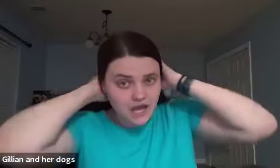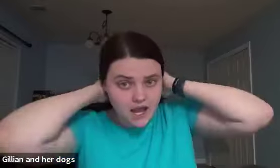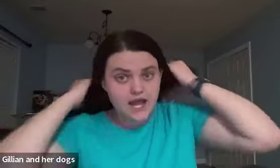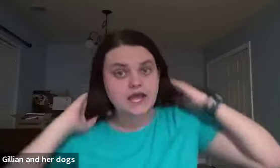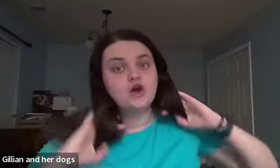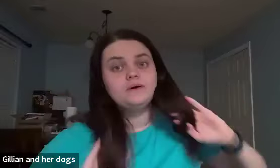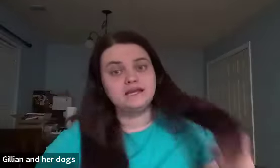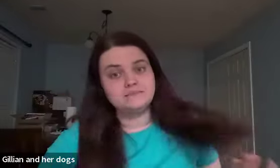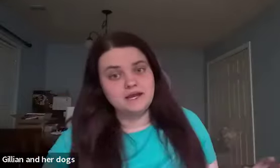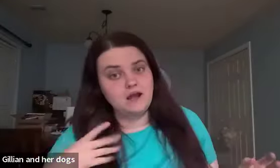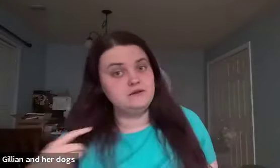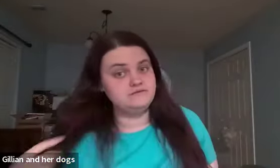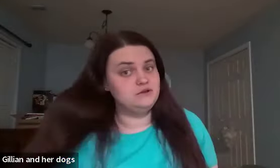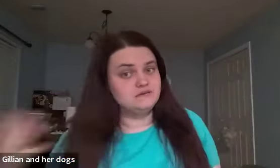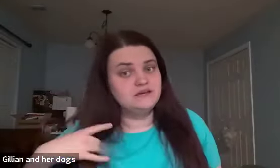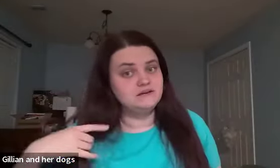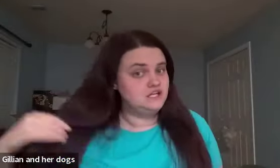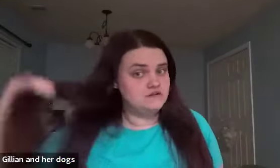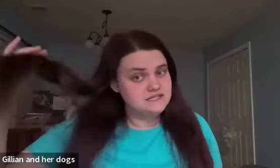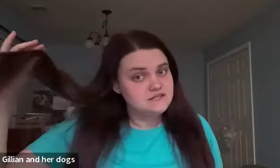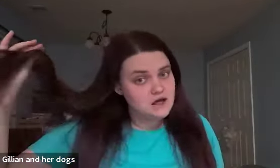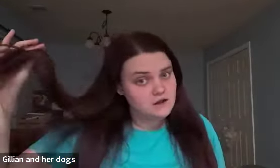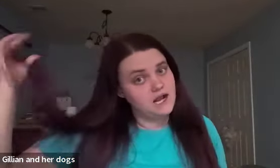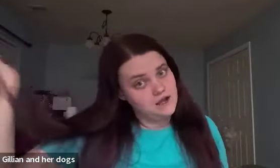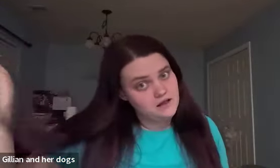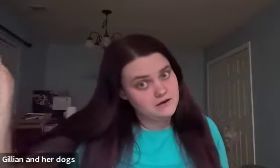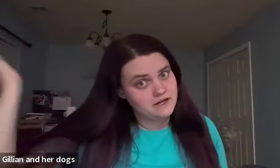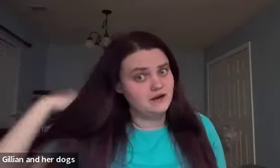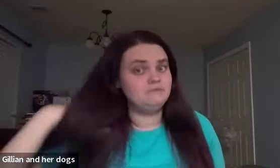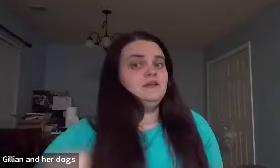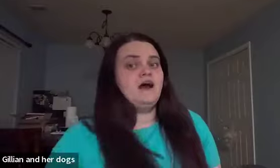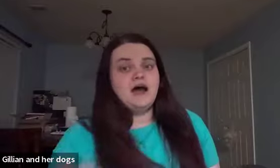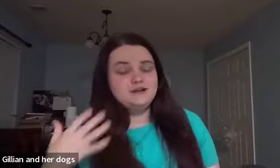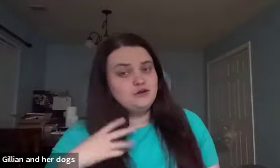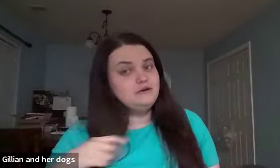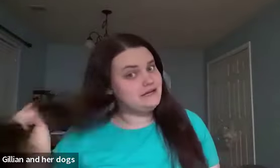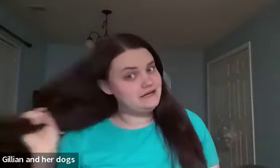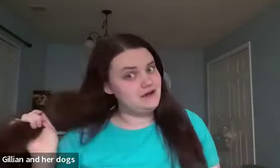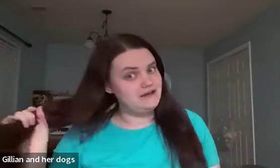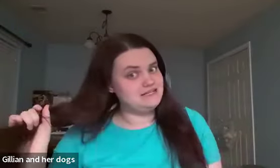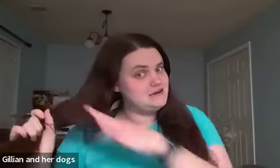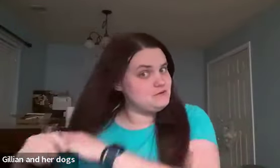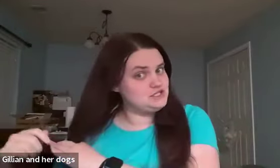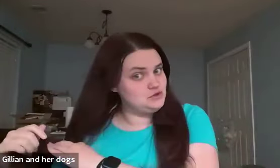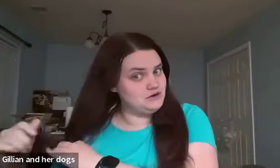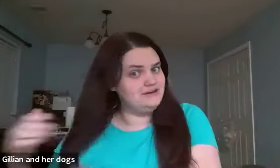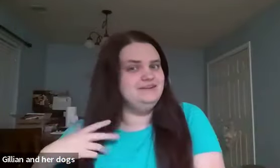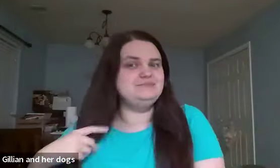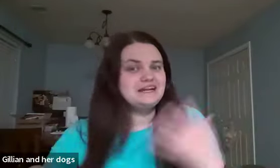like I go and I get my hair, I'll fully admit, y'all have seen the color. I got color in my hair. I don't go to get it cut. It's never been short, but I